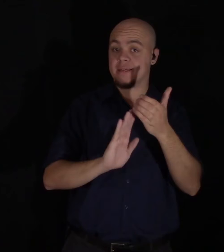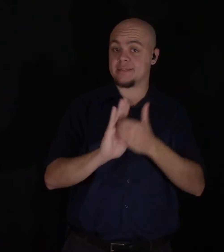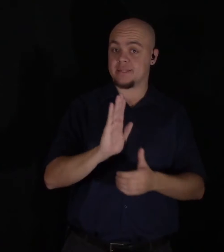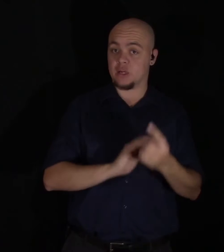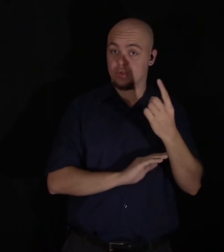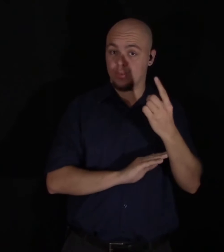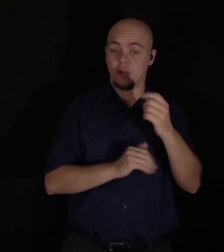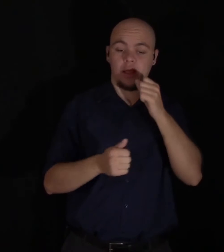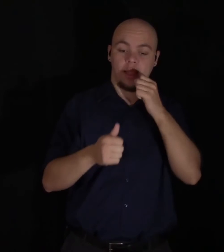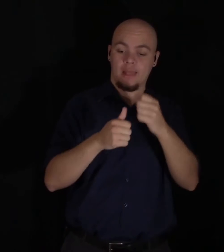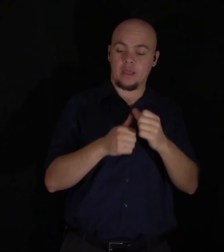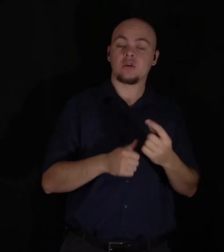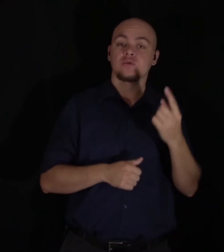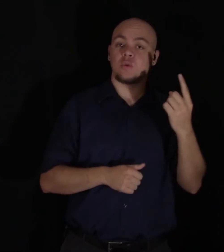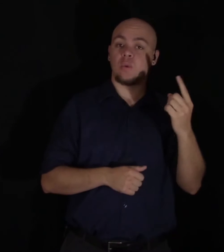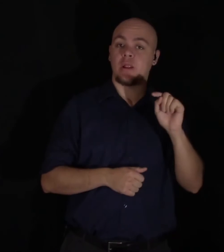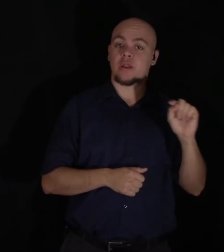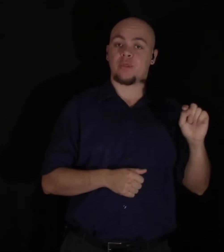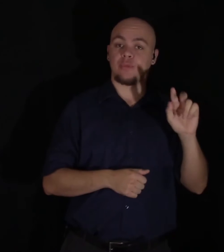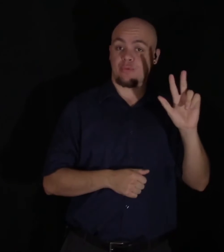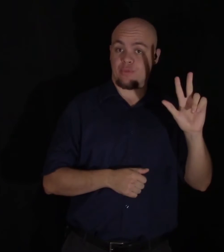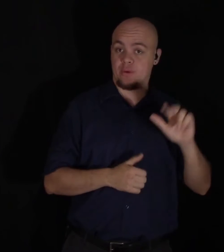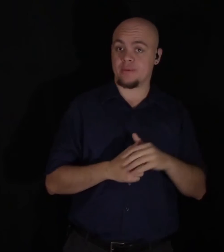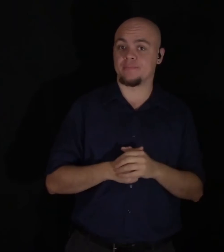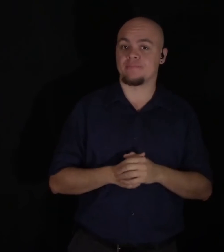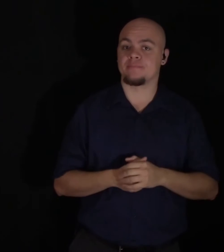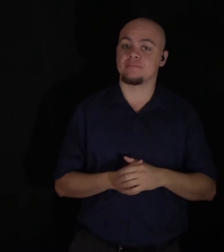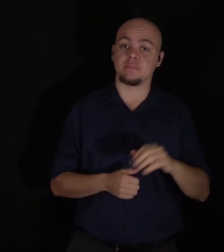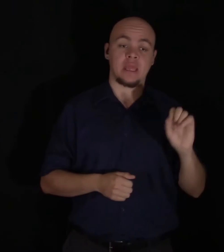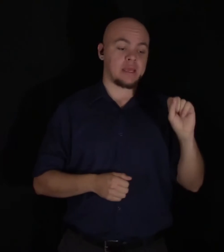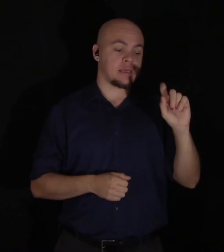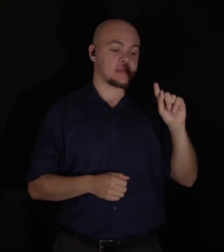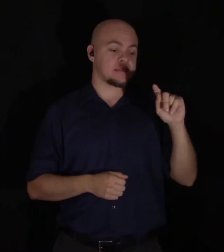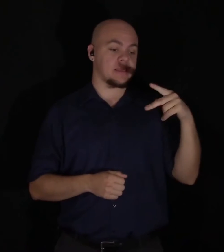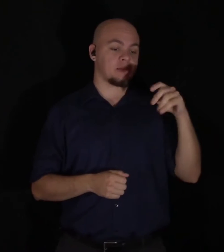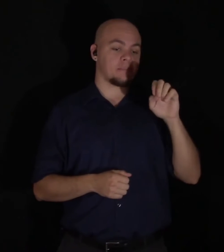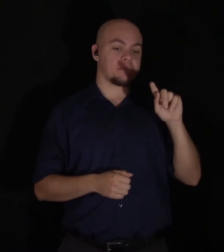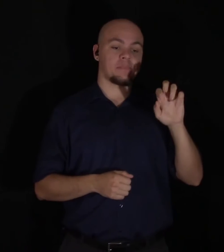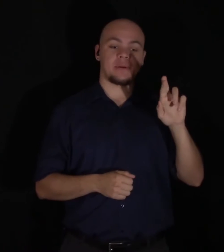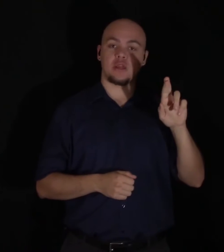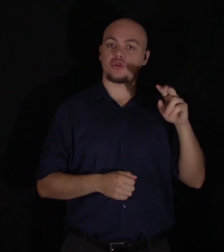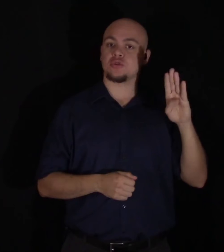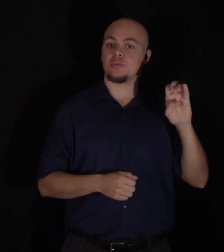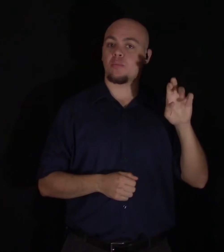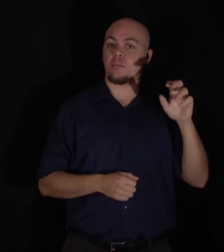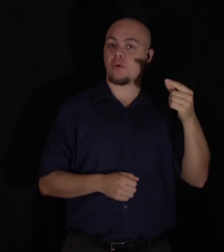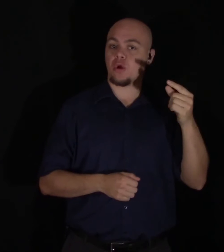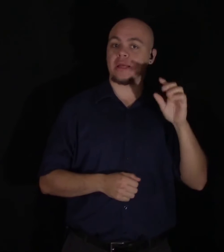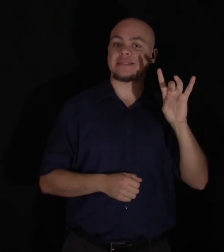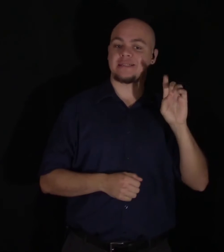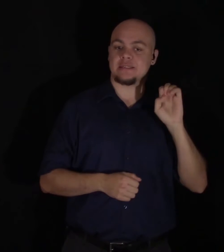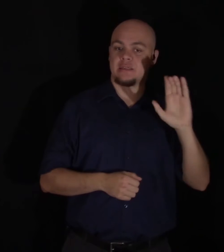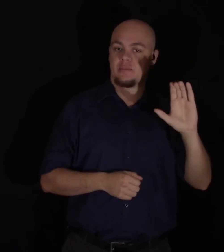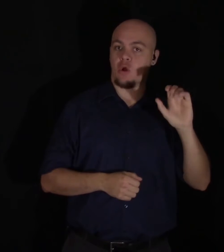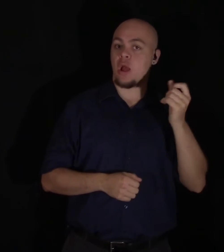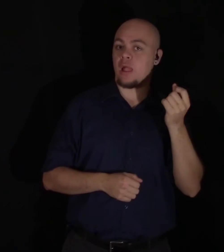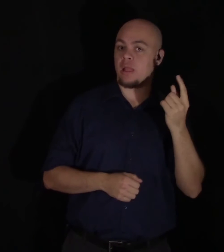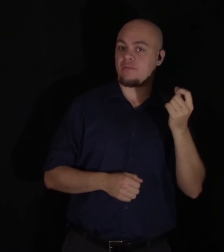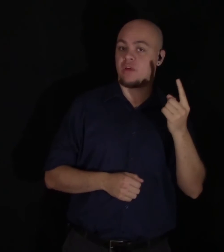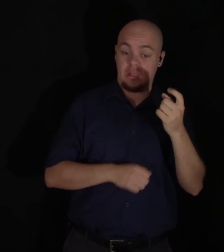Letters 1 to 3. St. Petersburg, December 11th, in an undisclosed year in